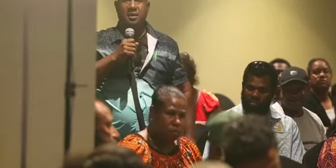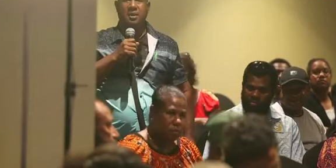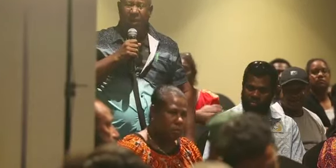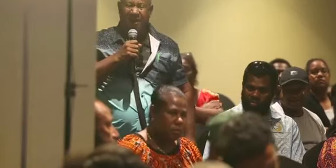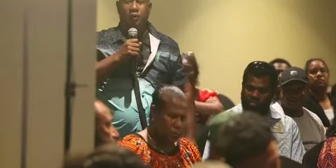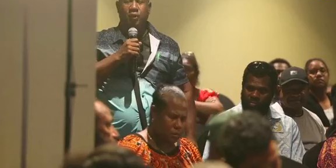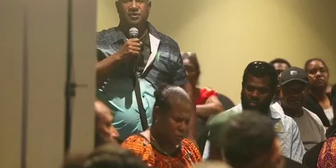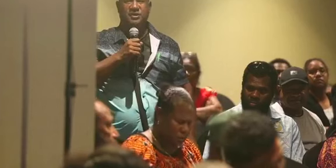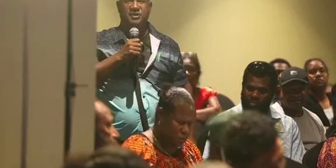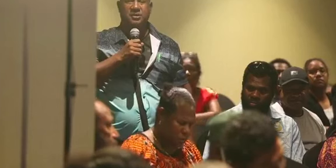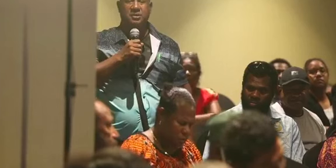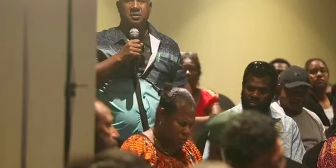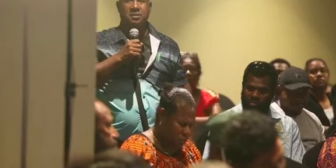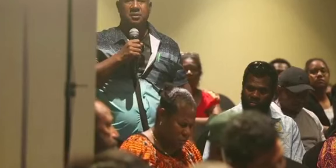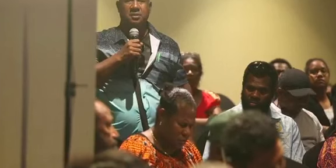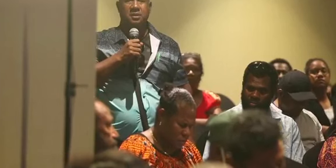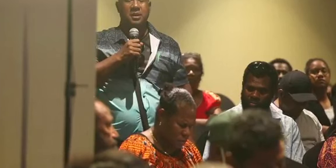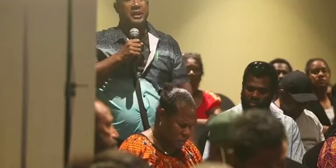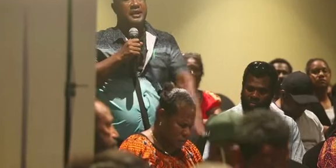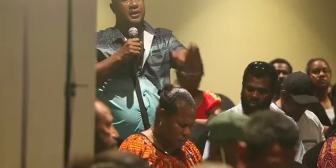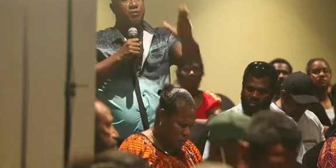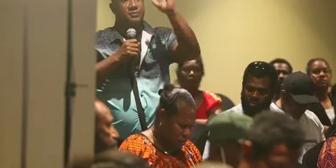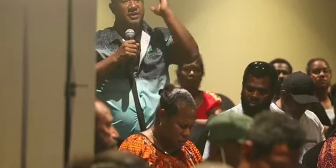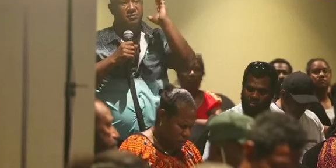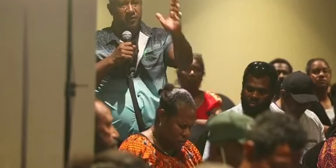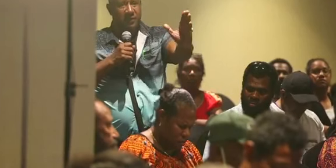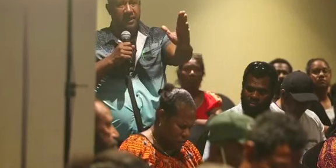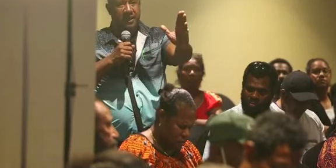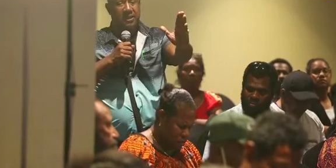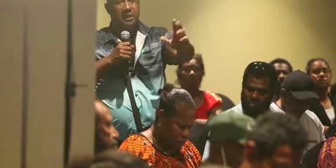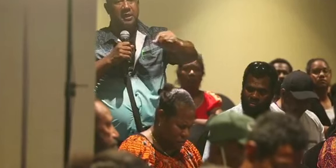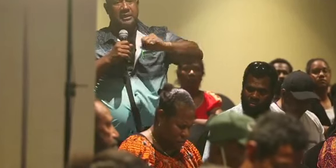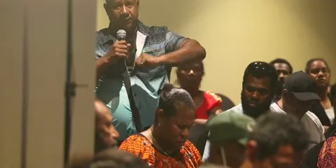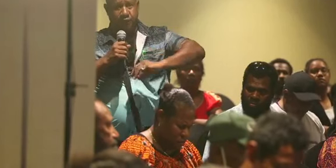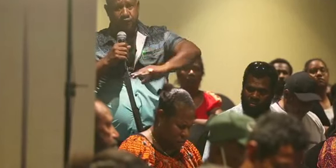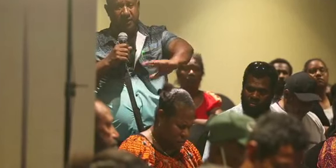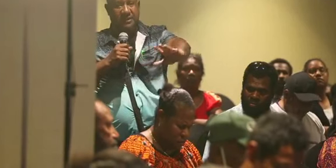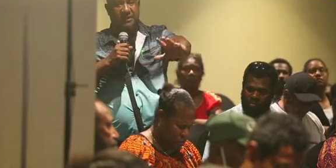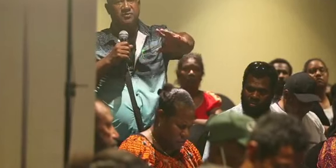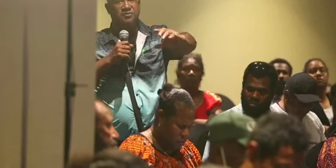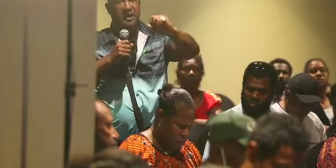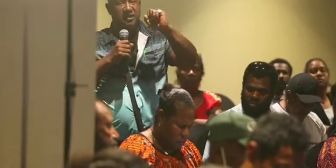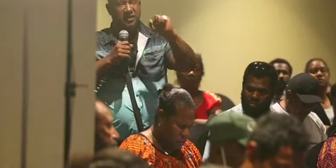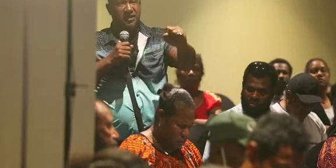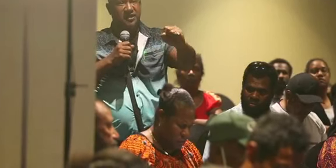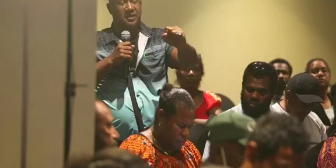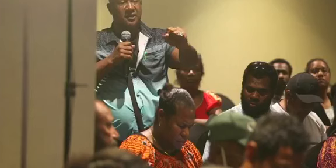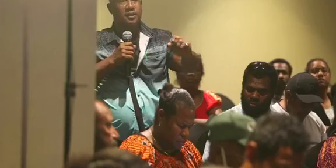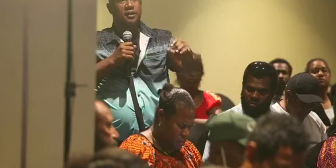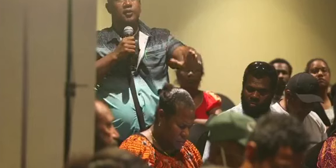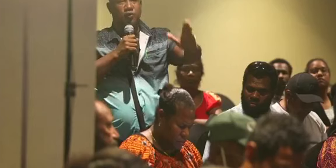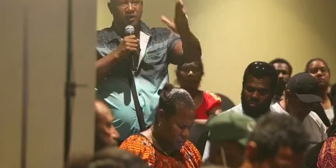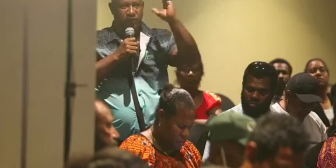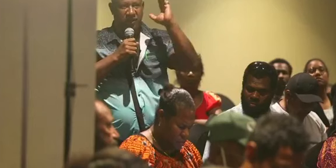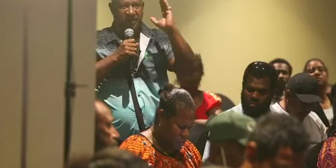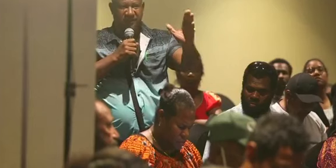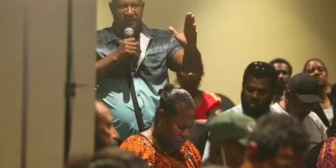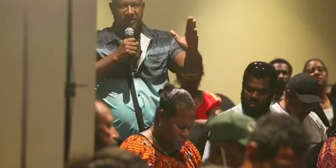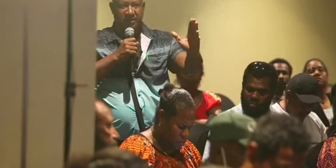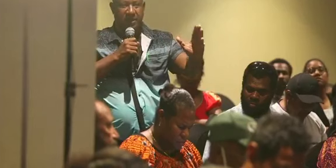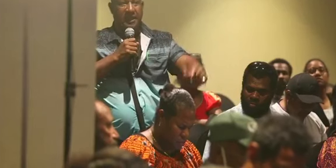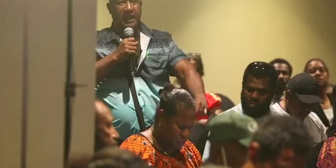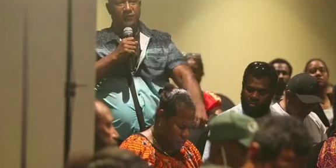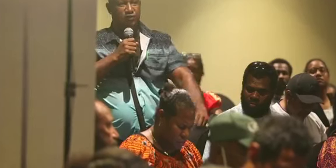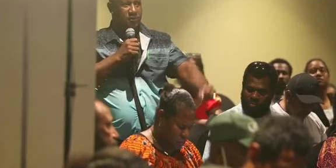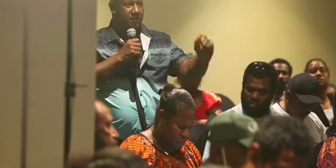stop. Why politicians? And I will be in prepare, suppose you bless straight him slating thing.